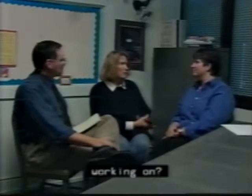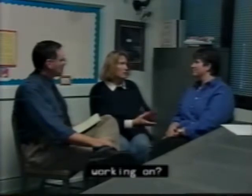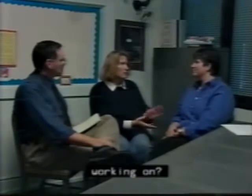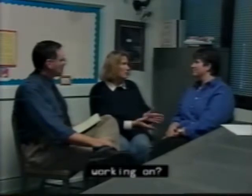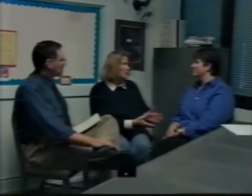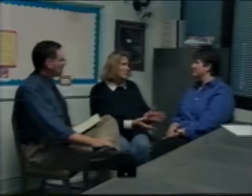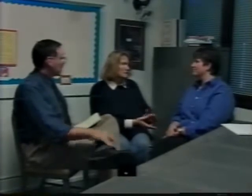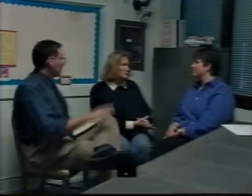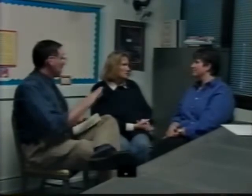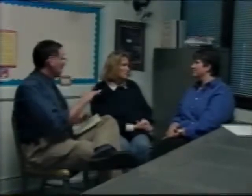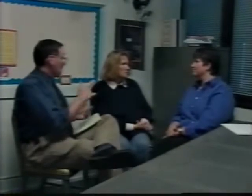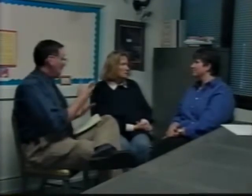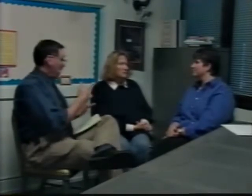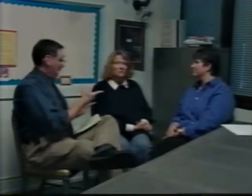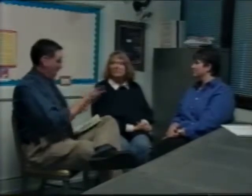or?